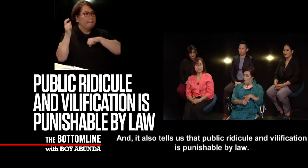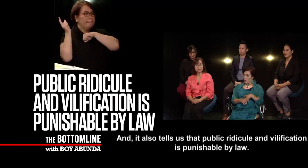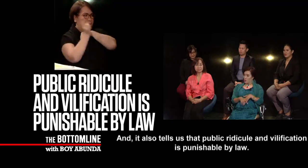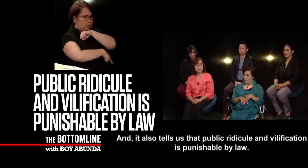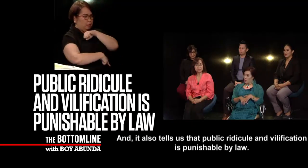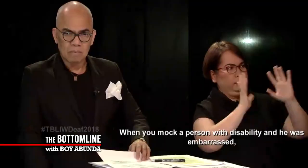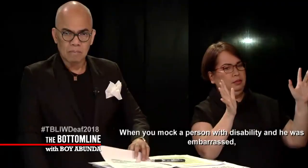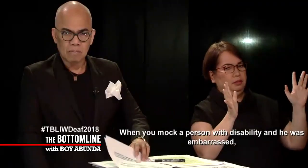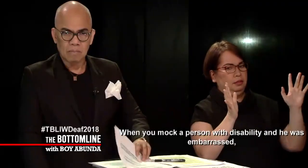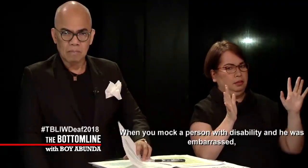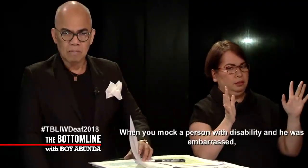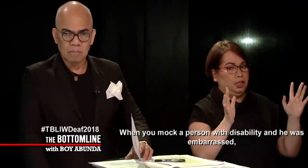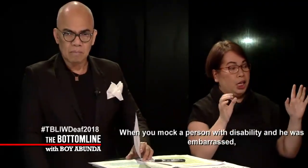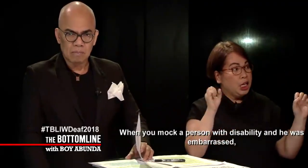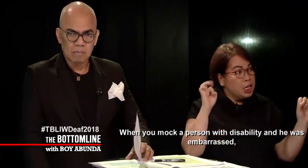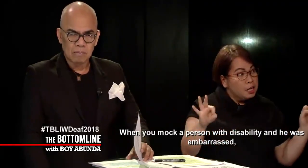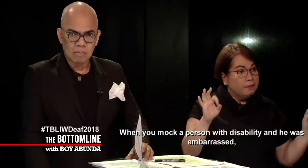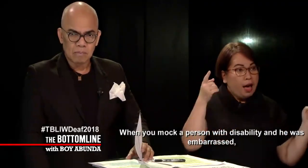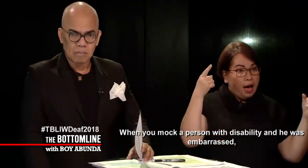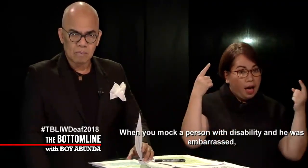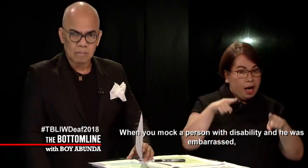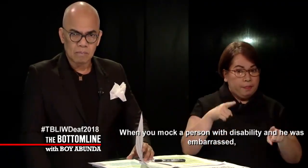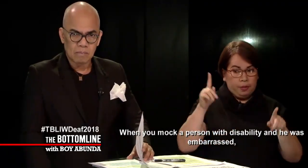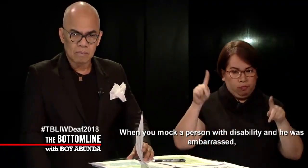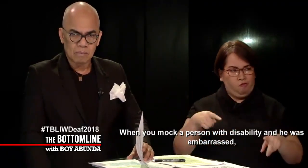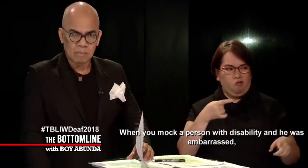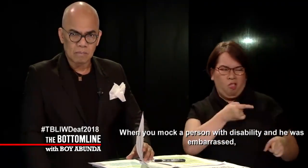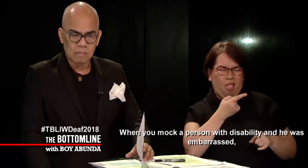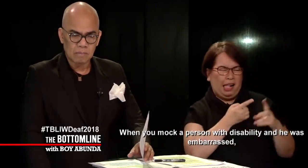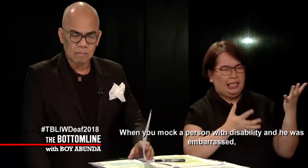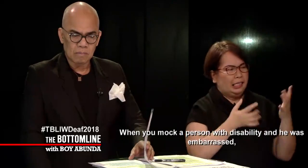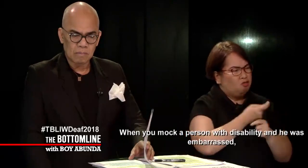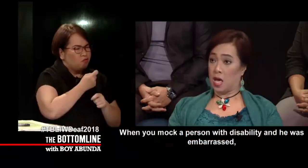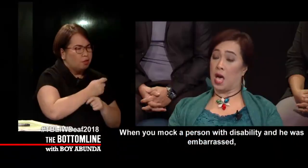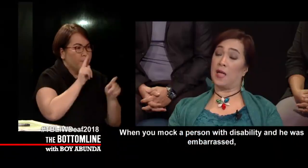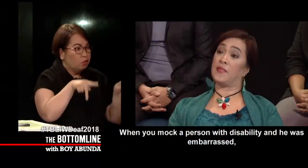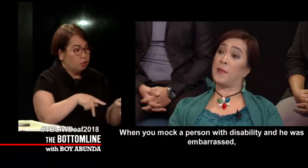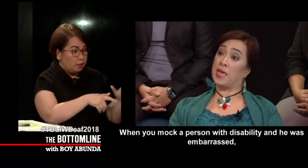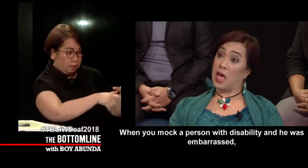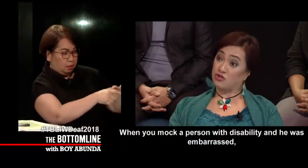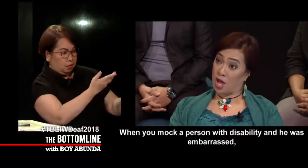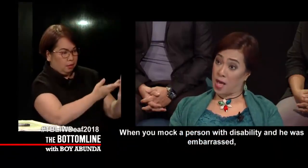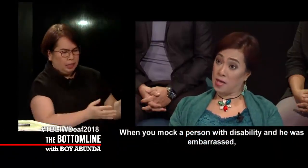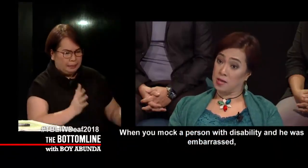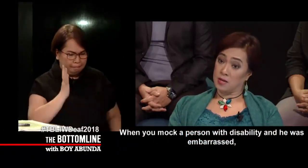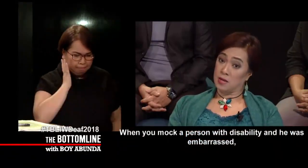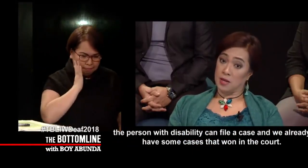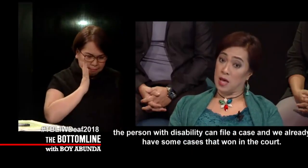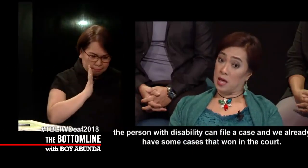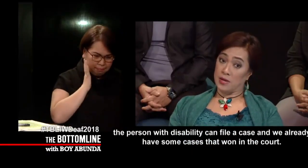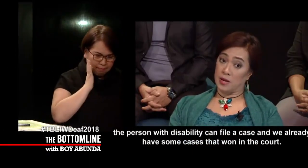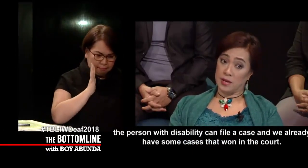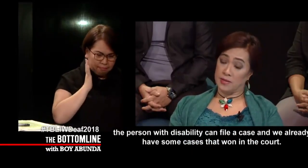law. Kapag tinukso mo lang ang isang person with disability at napahiya siya,